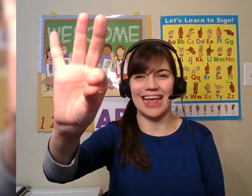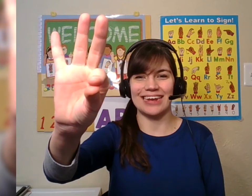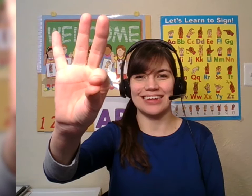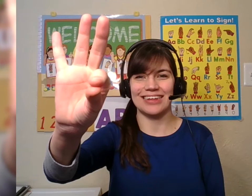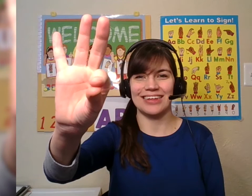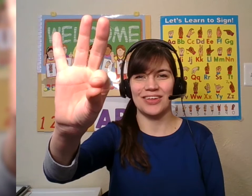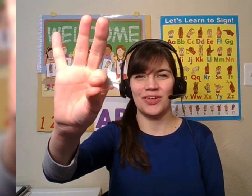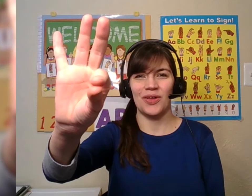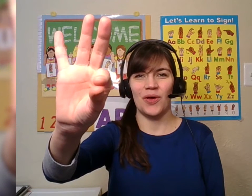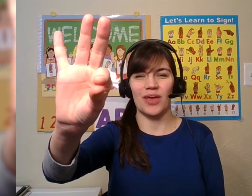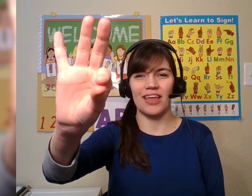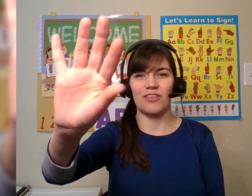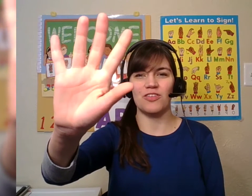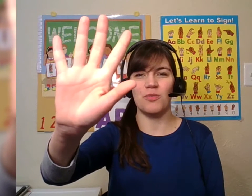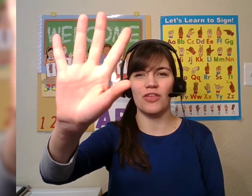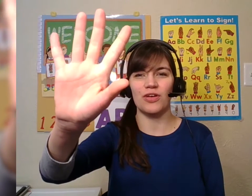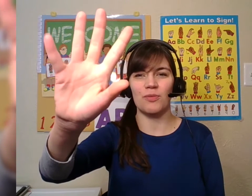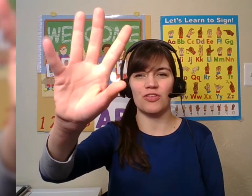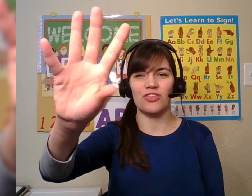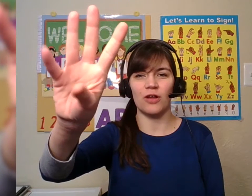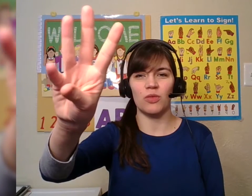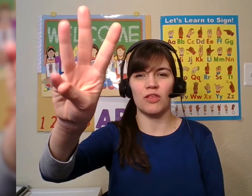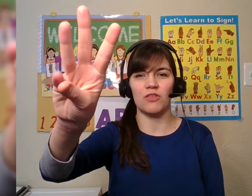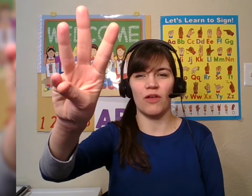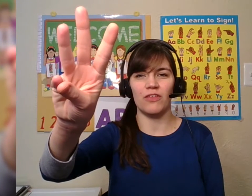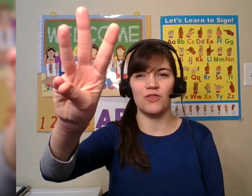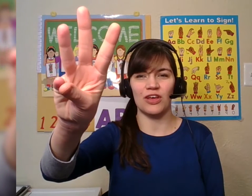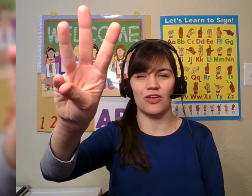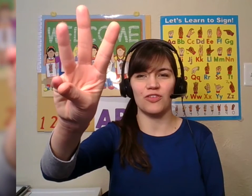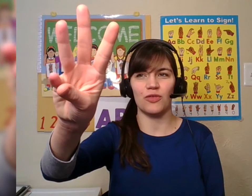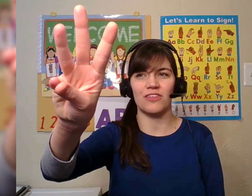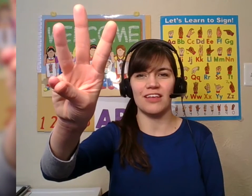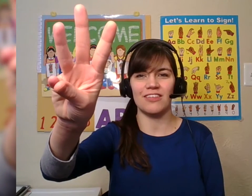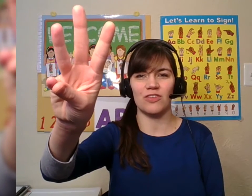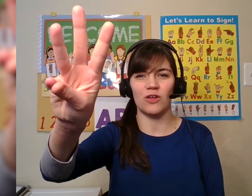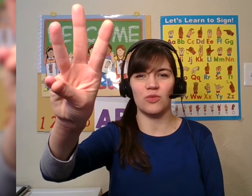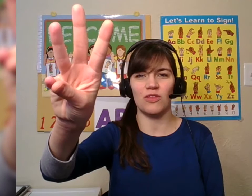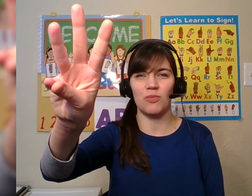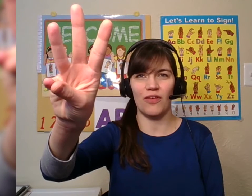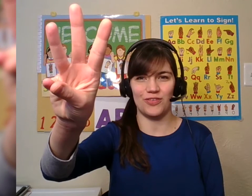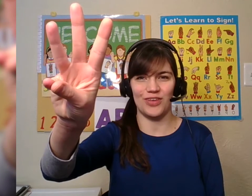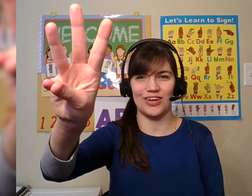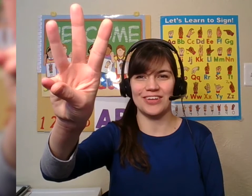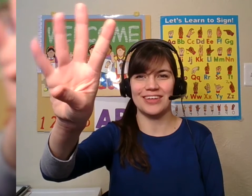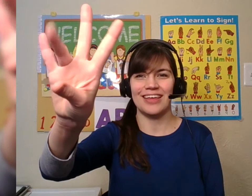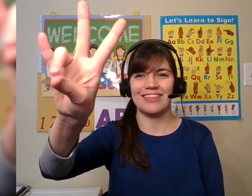9. Okay, the smaller number starts with the smallest finger, so 6 starts with the smallest finger,